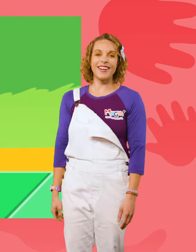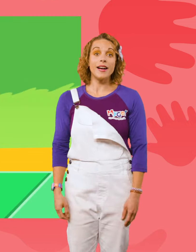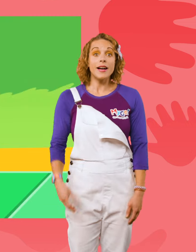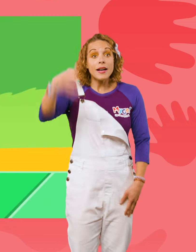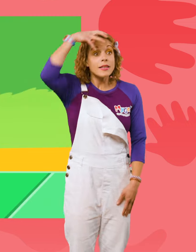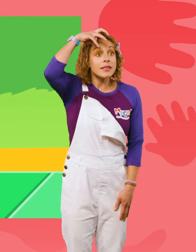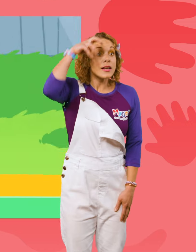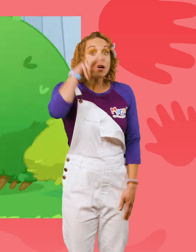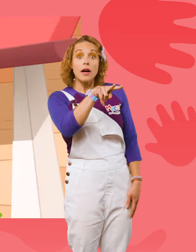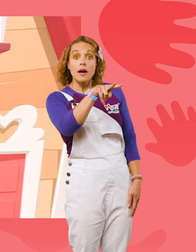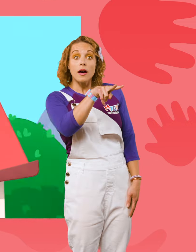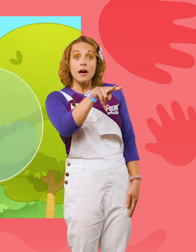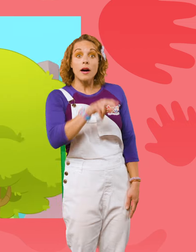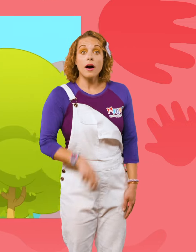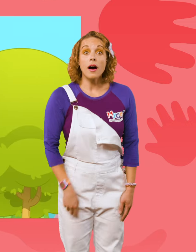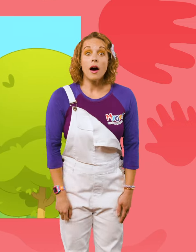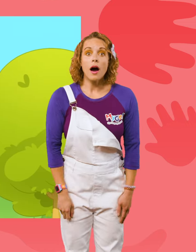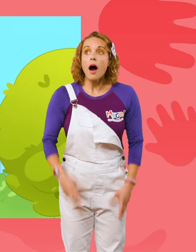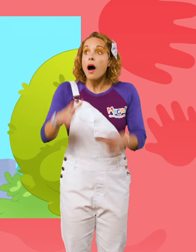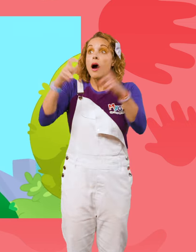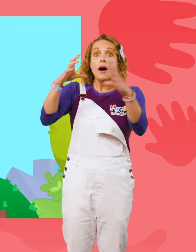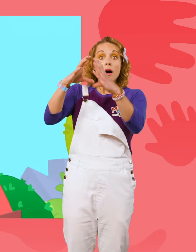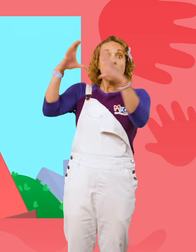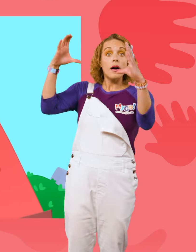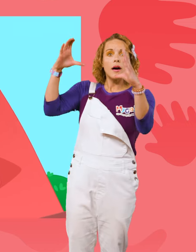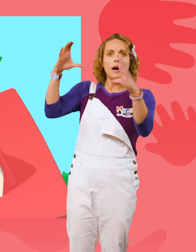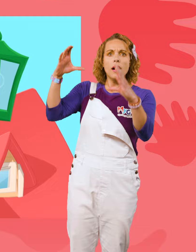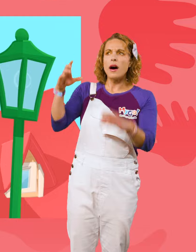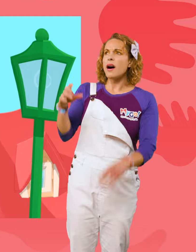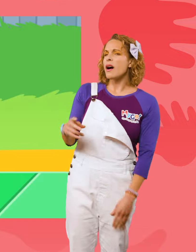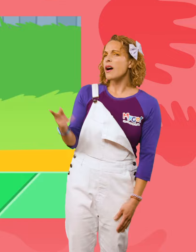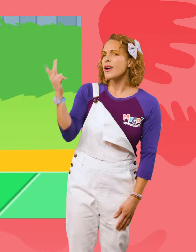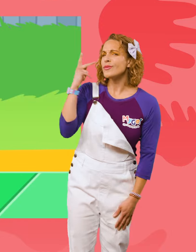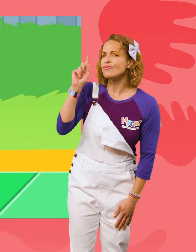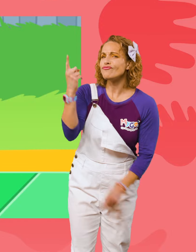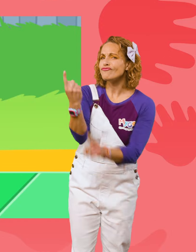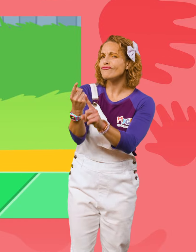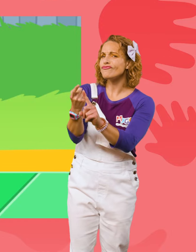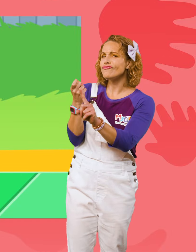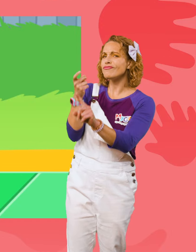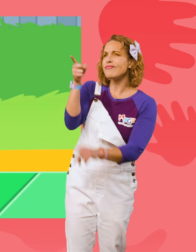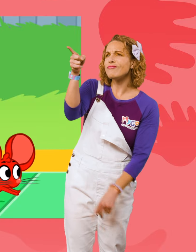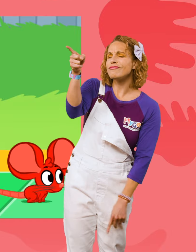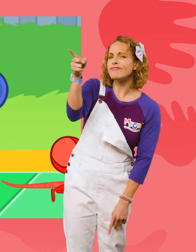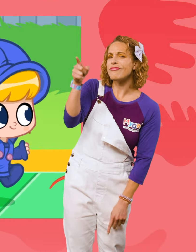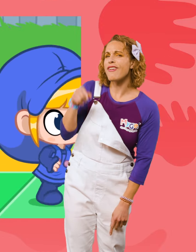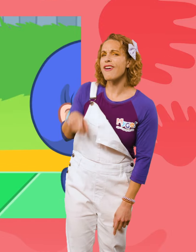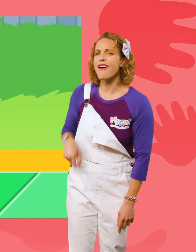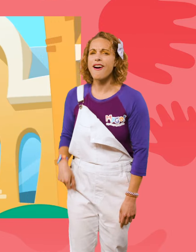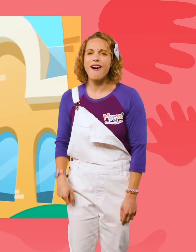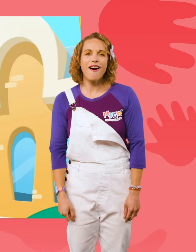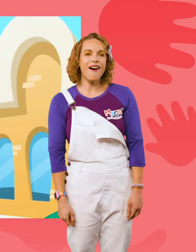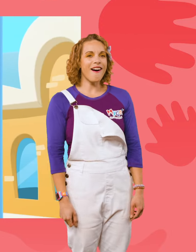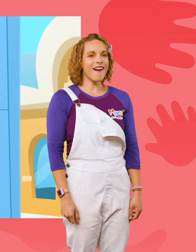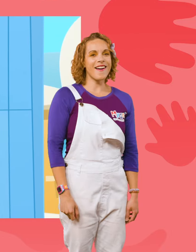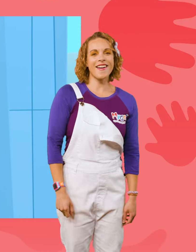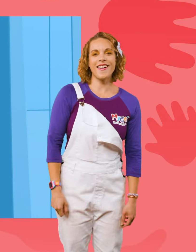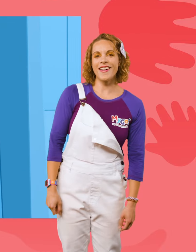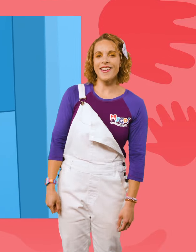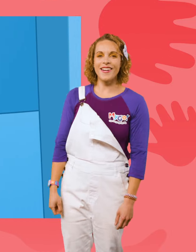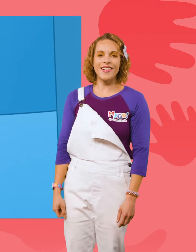Mila, look! A big bubble. Let's see where it came from.